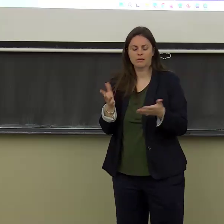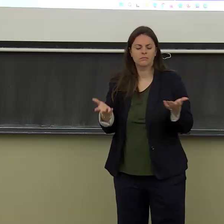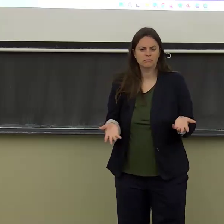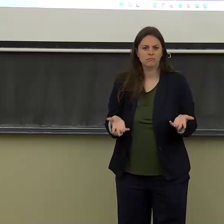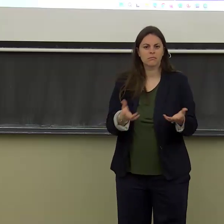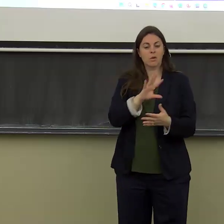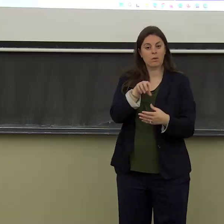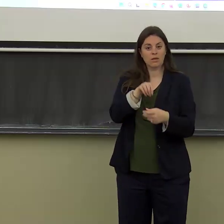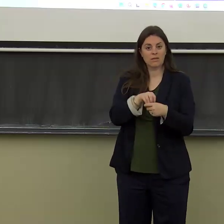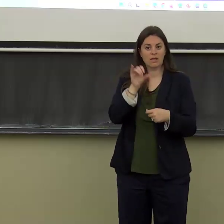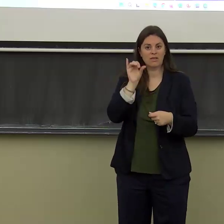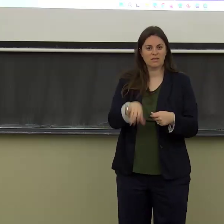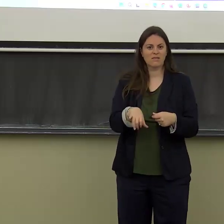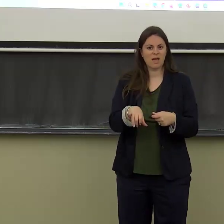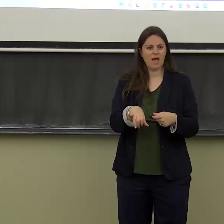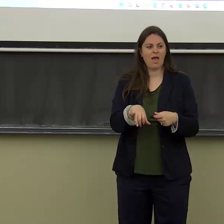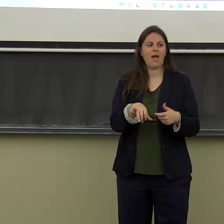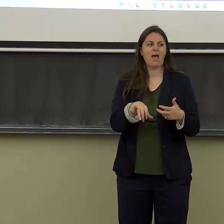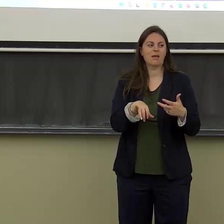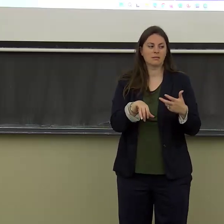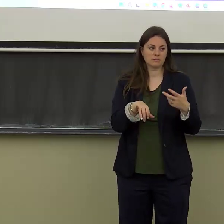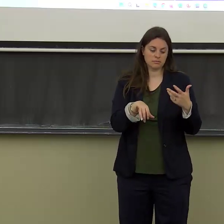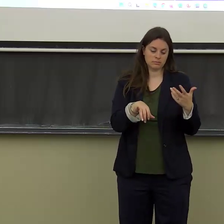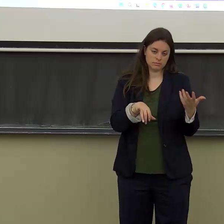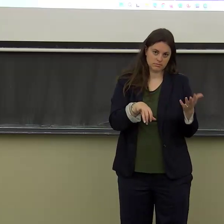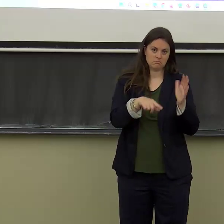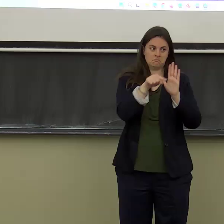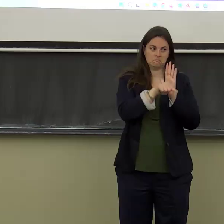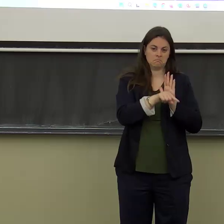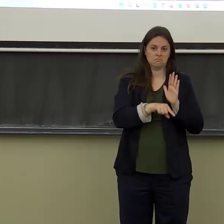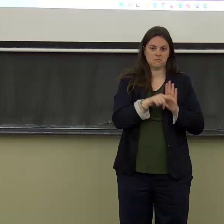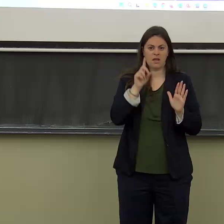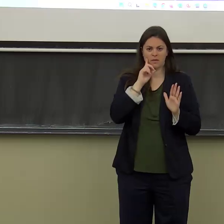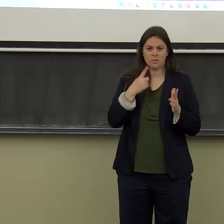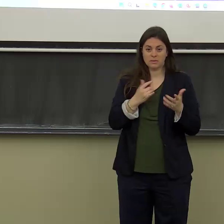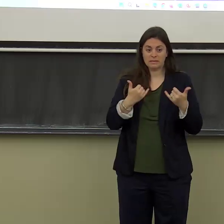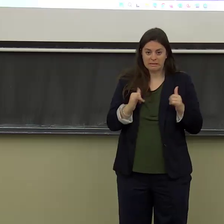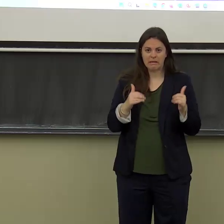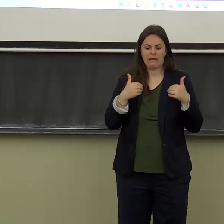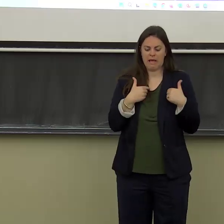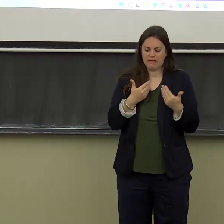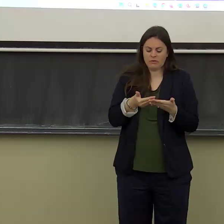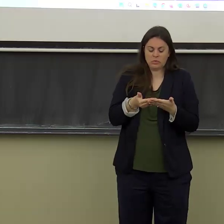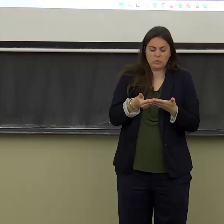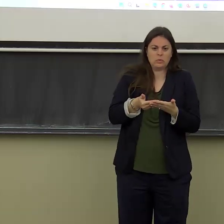of backlash to some of the technocratic, I think there's fertile ground. And right now it's not organizing